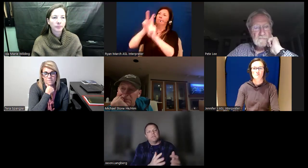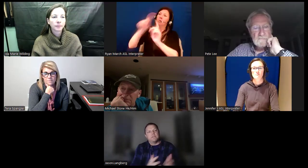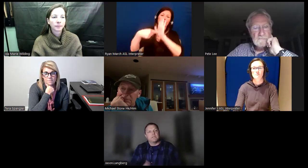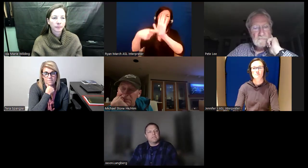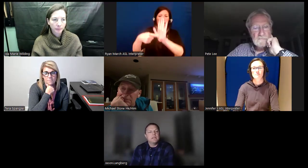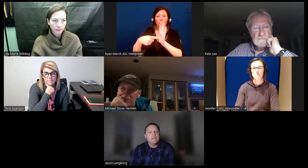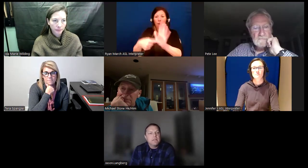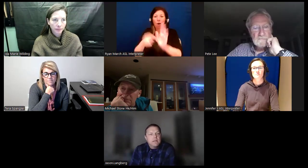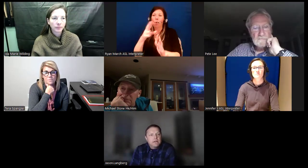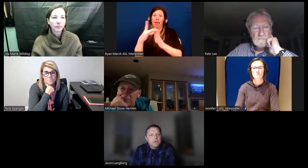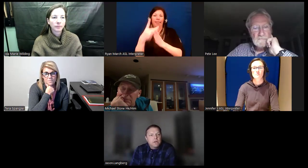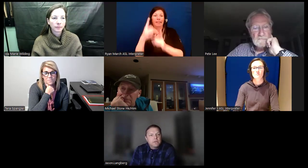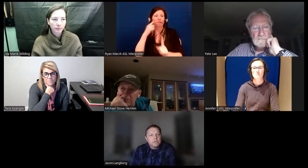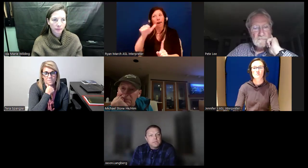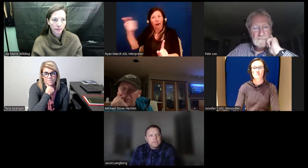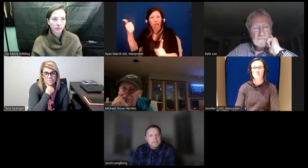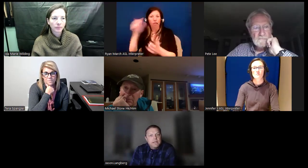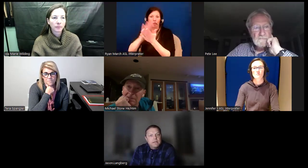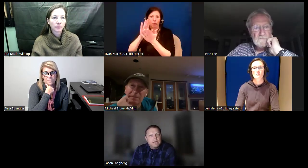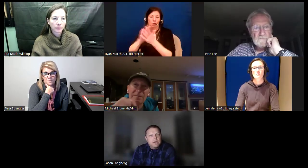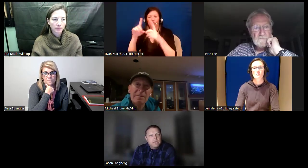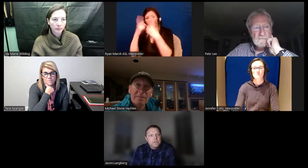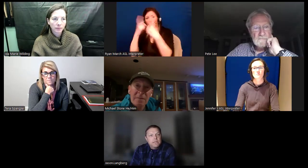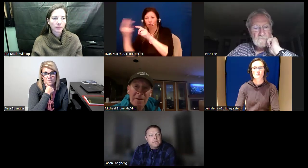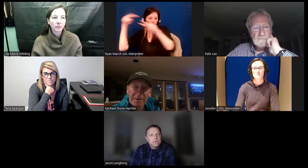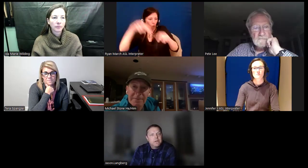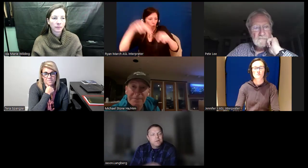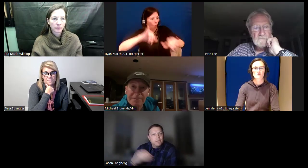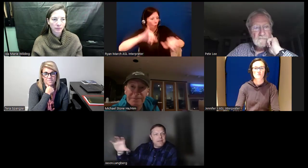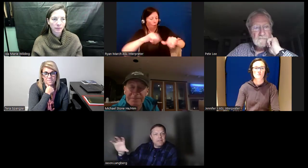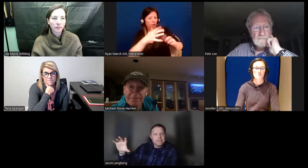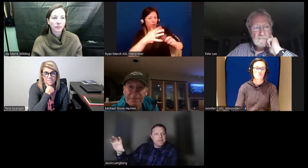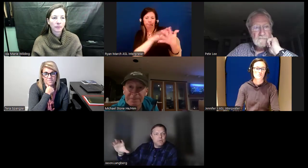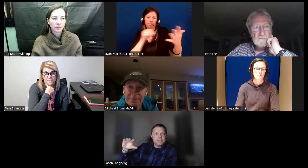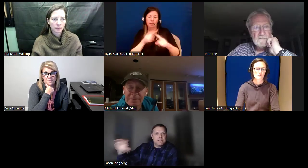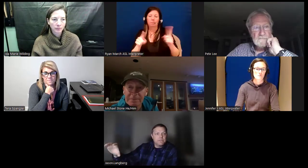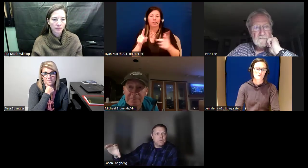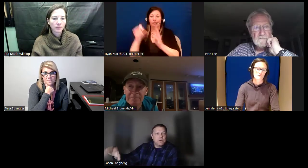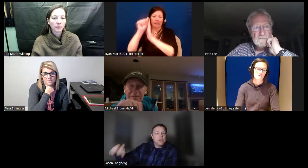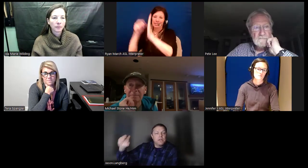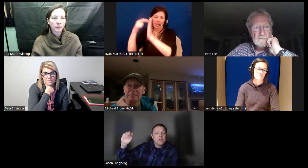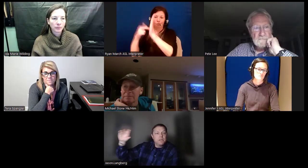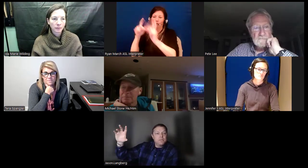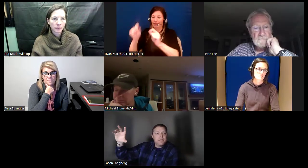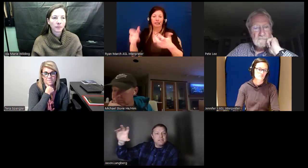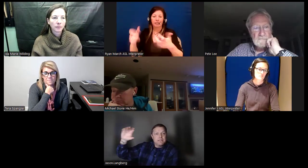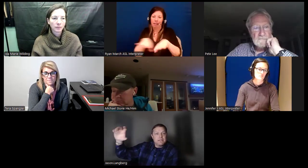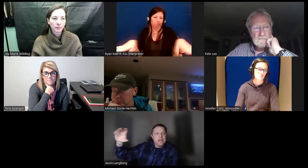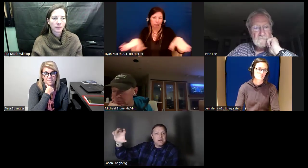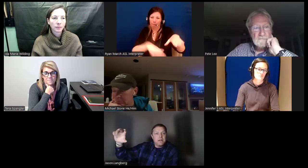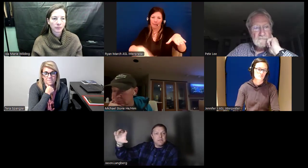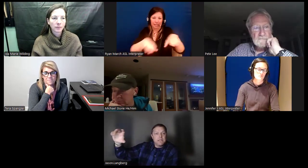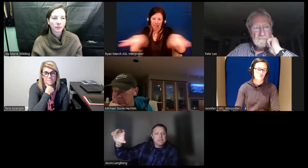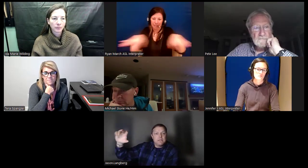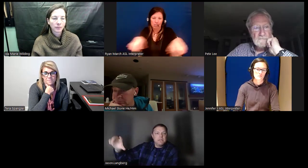other districts or other schools in the state are doing it. So what we have in the state rules is the floor. What you've said is the